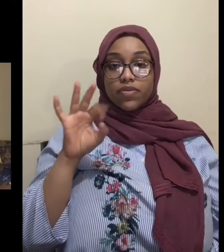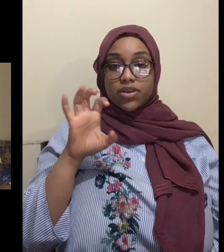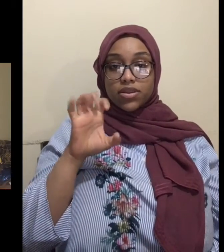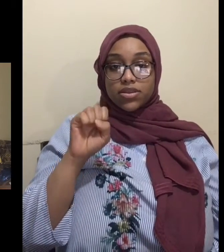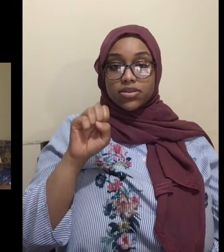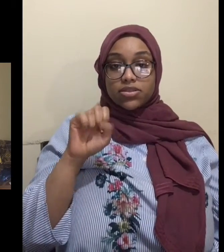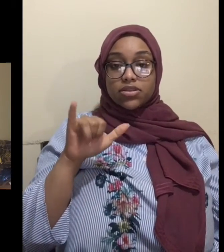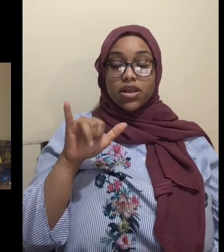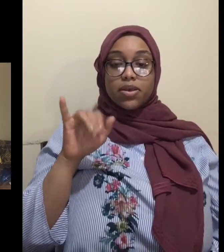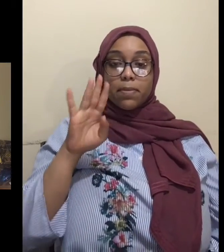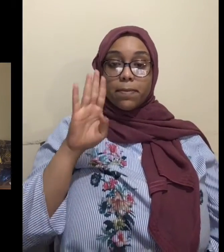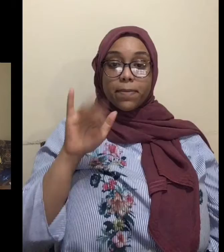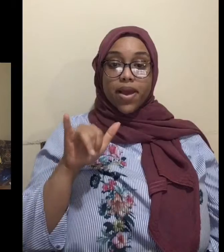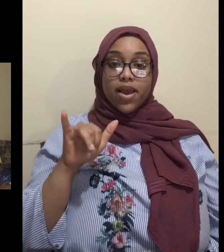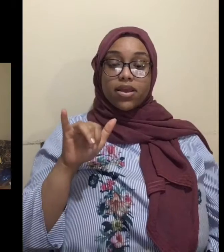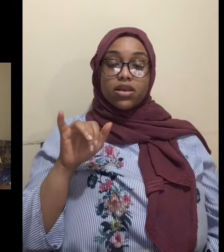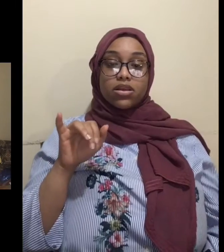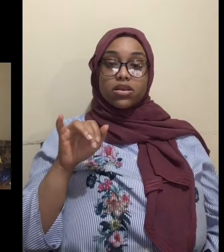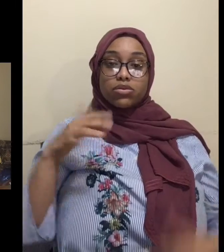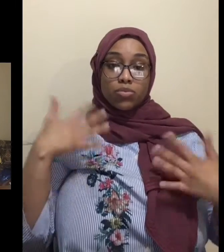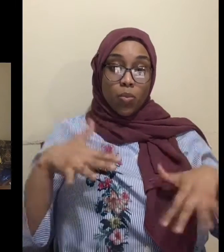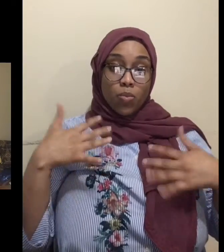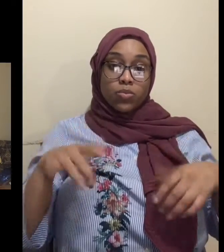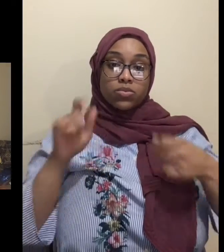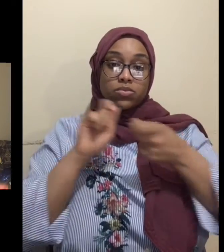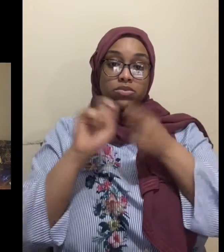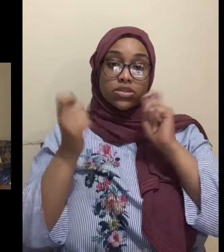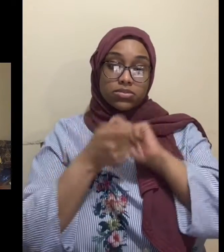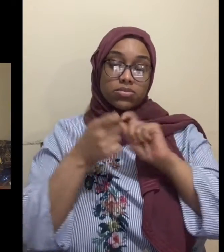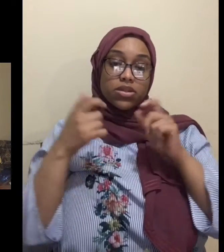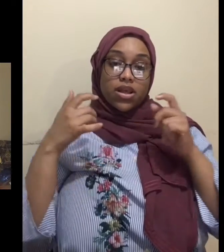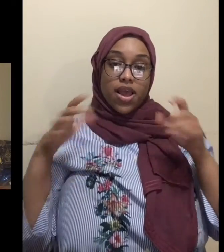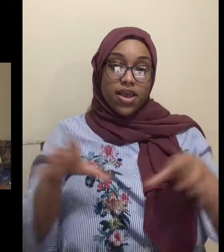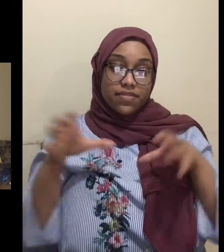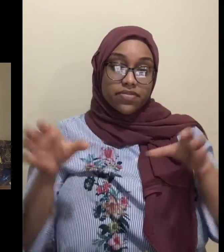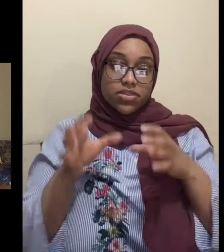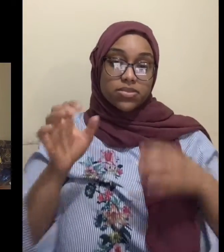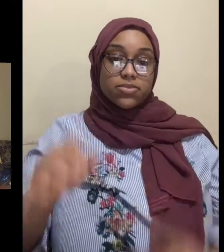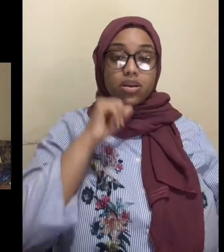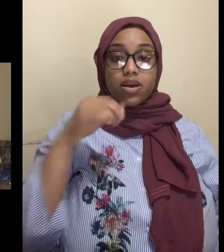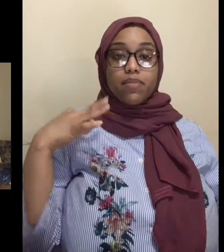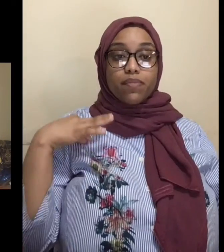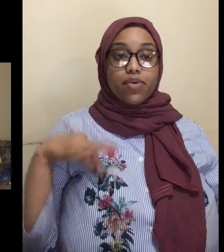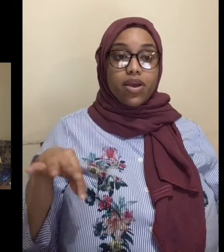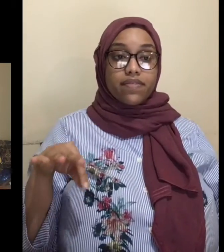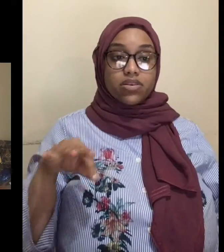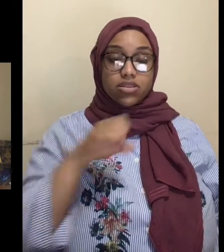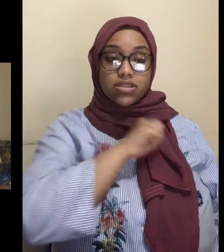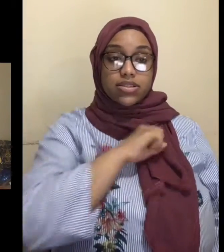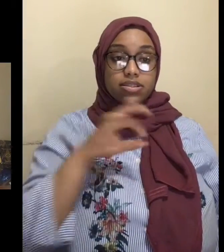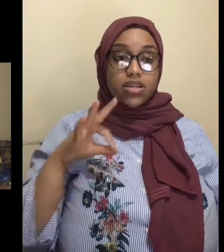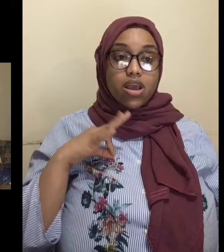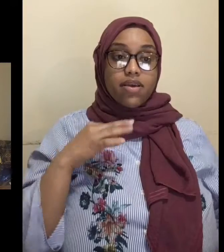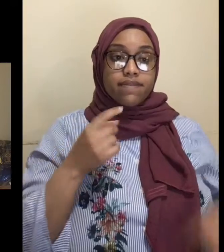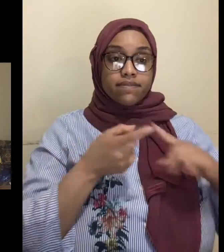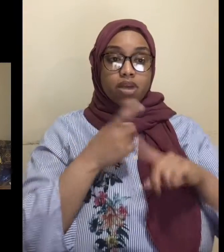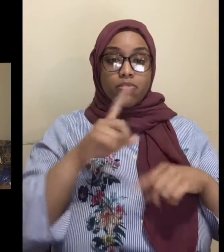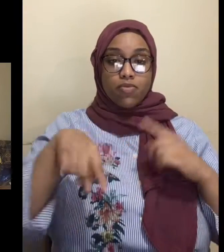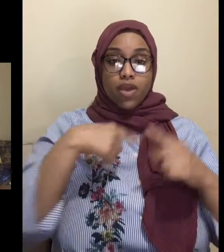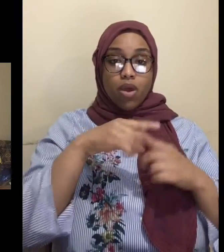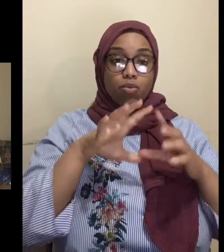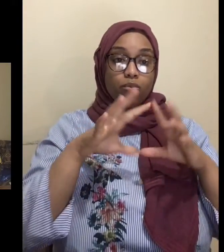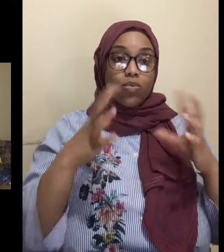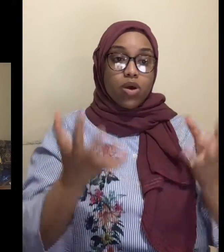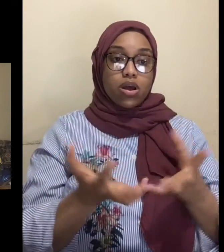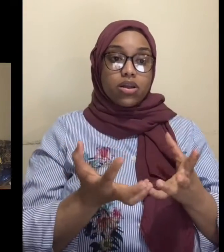funded. A collection that has been gathered of essays by radical